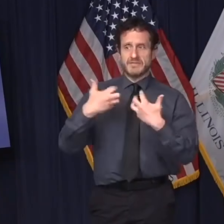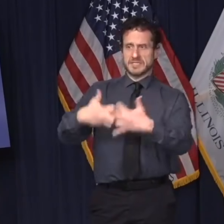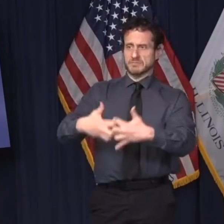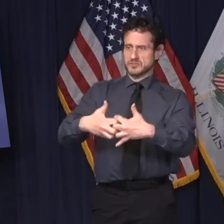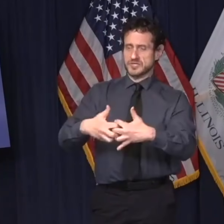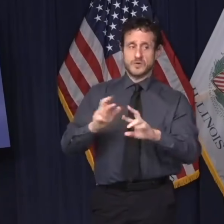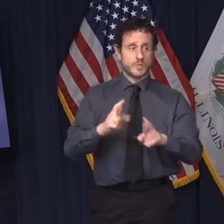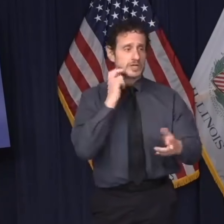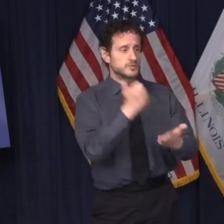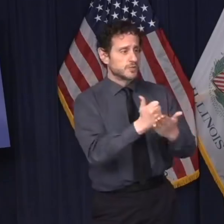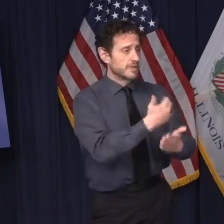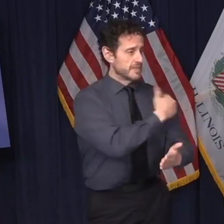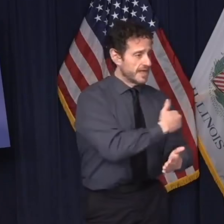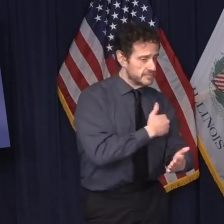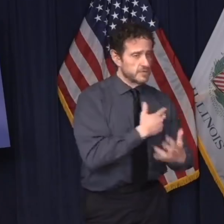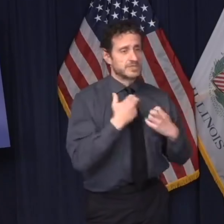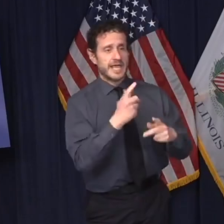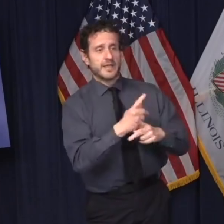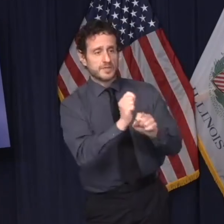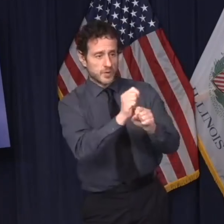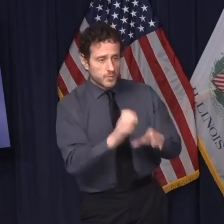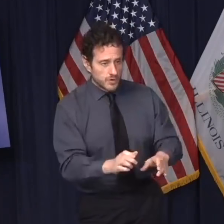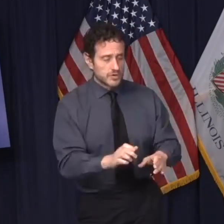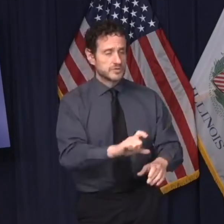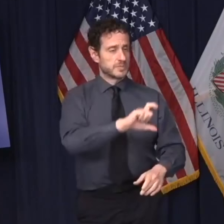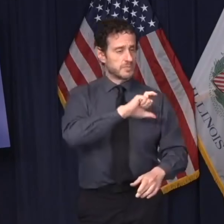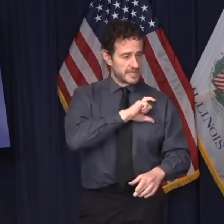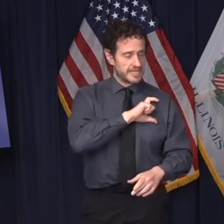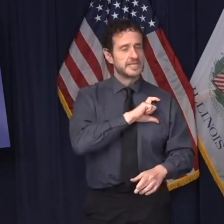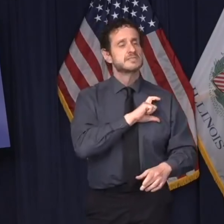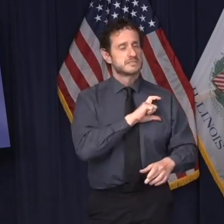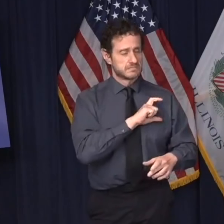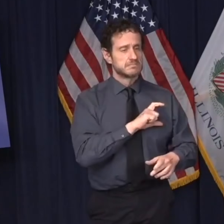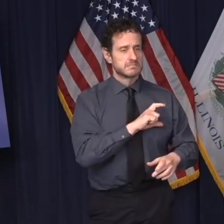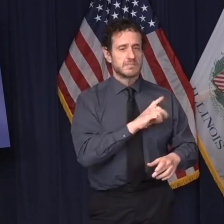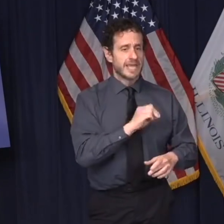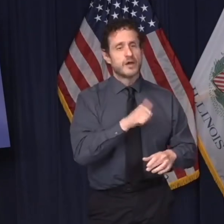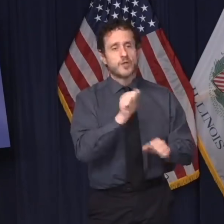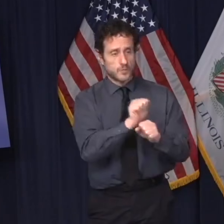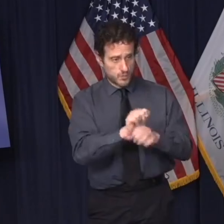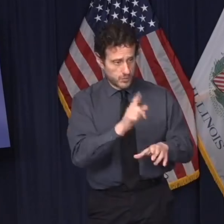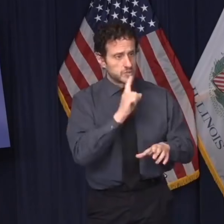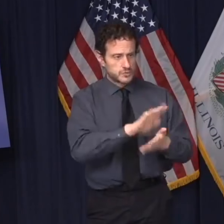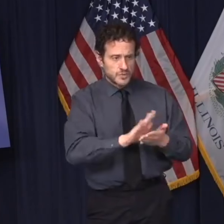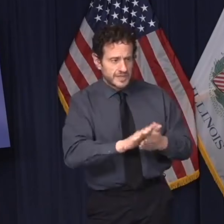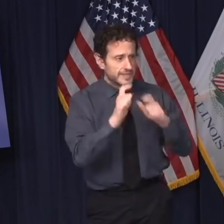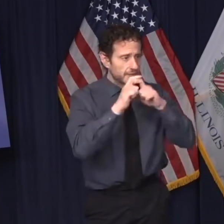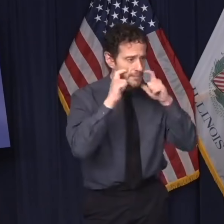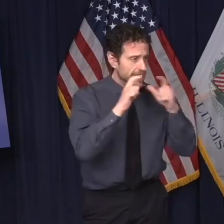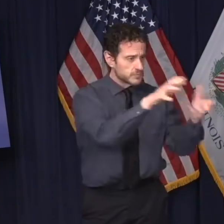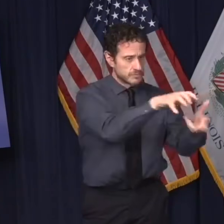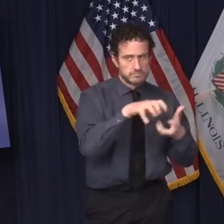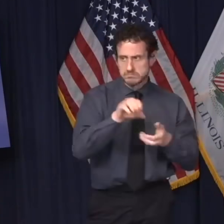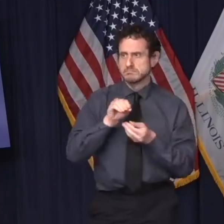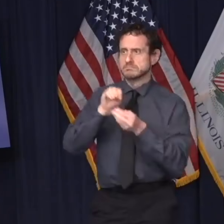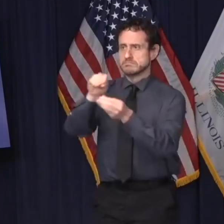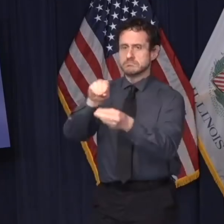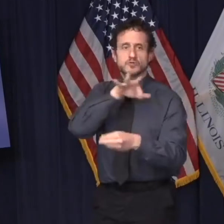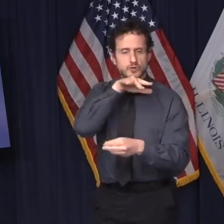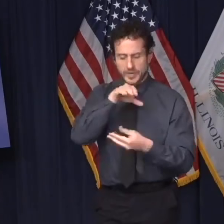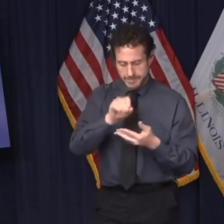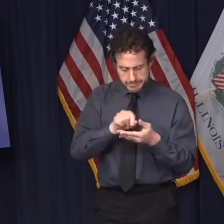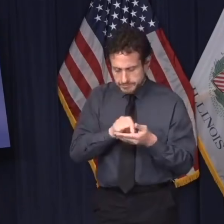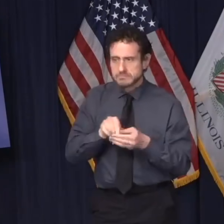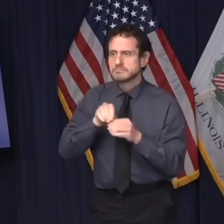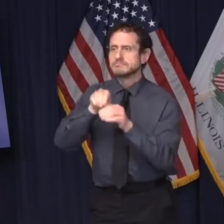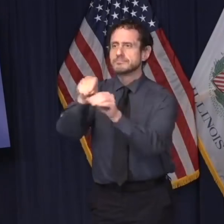our hospitals, our healthcare workers, our law enforcement officials, and frontline workers. Each N95 mask can